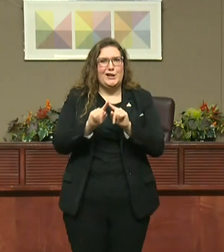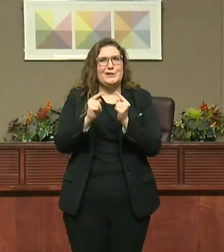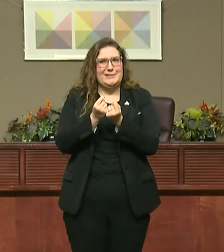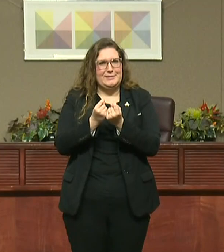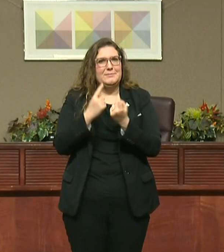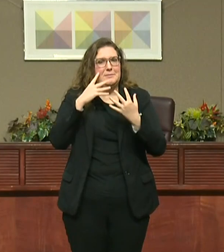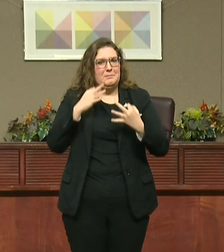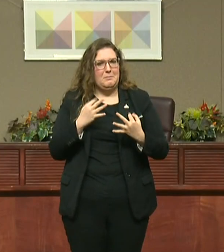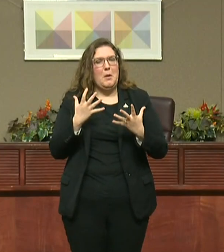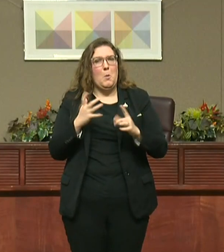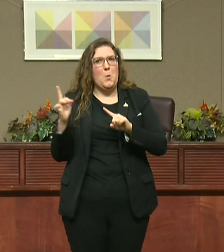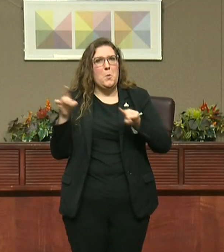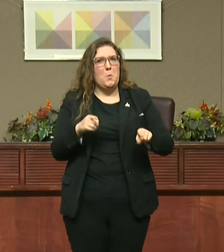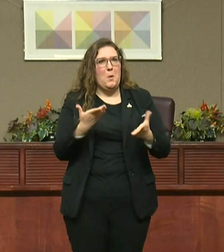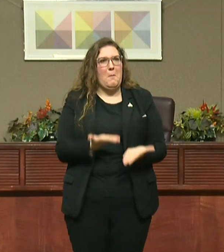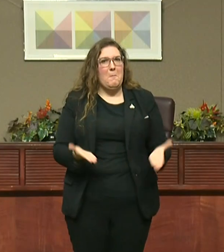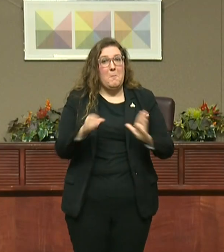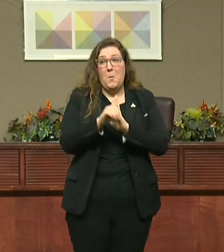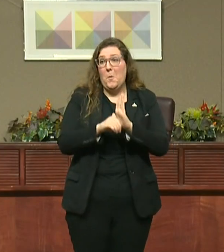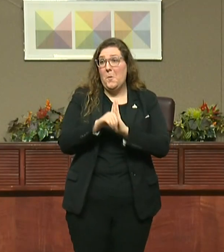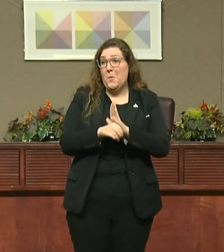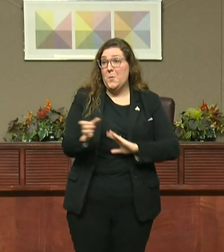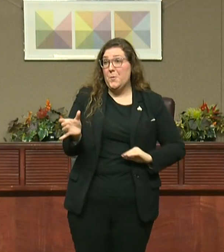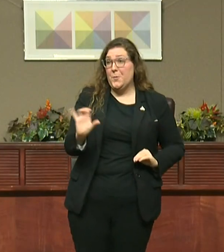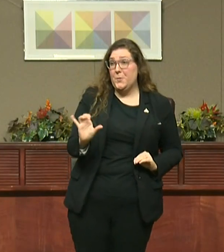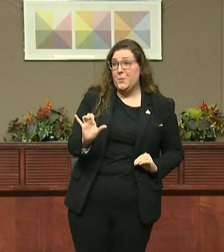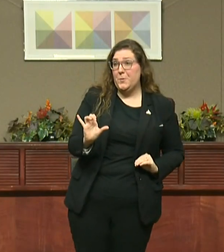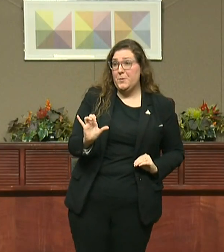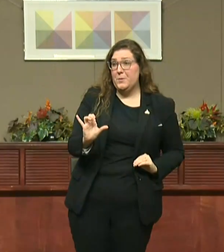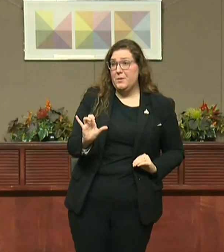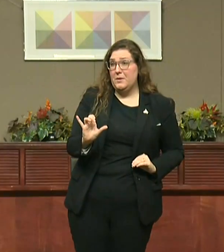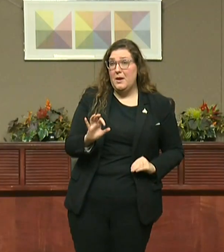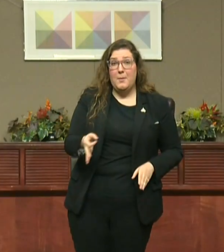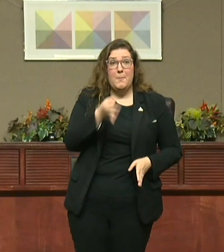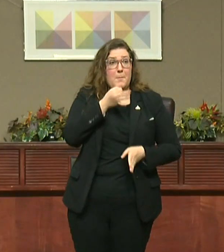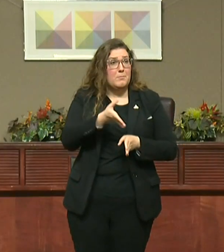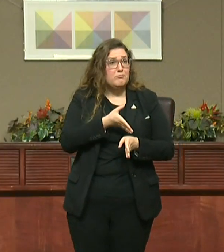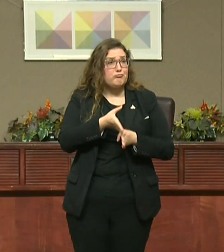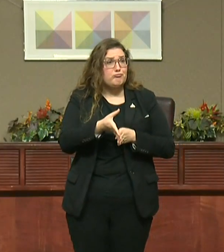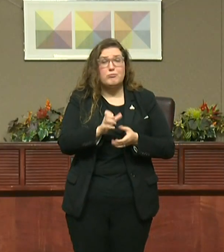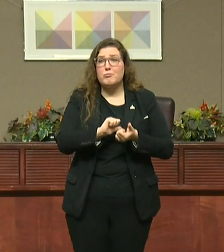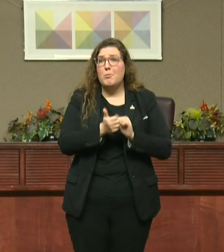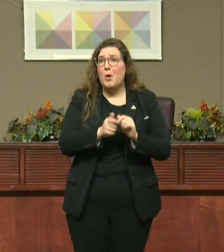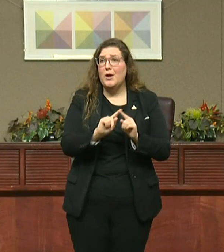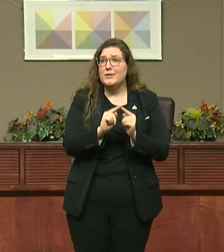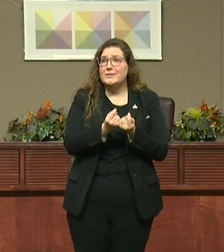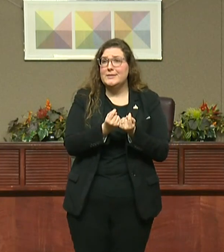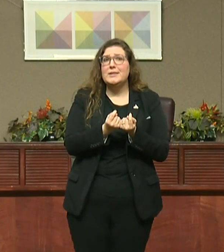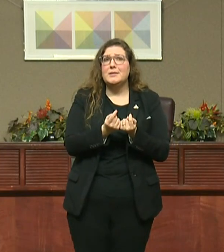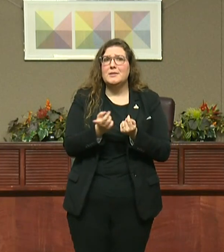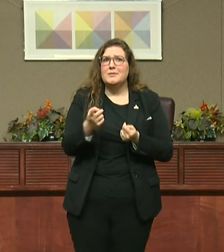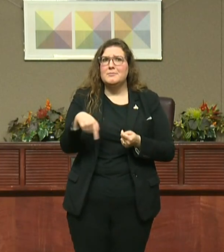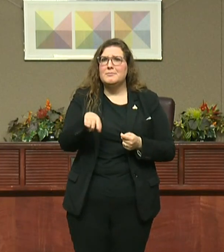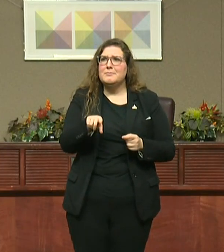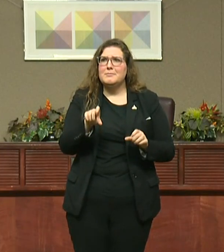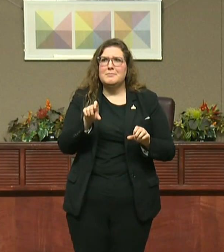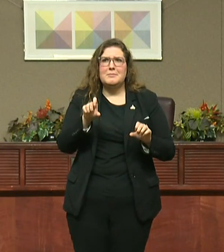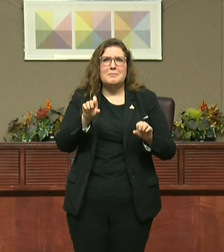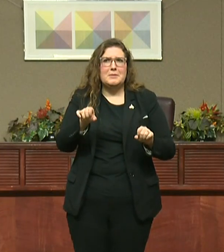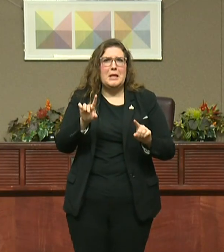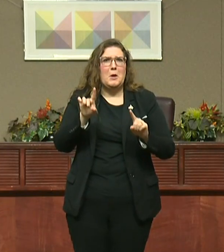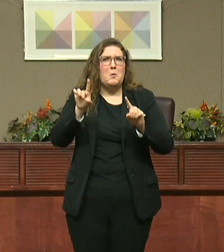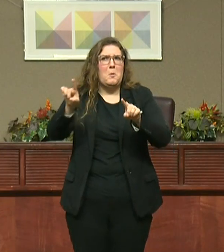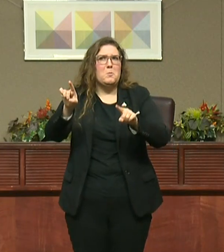But the professional sports teams had the option to go back into facilities or whatever where they would